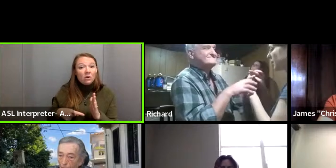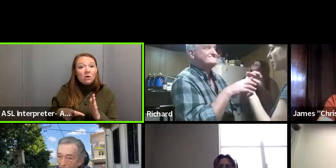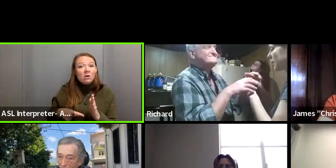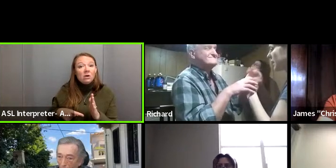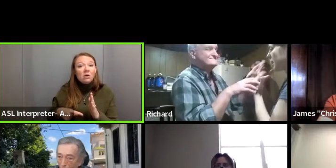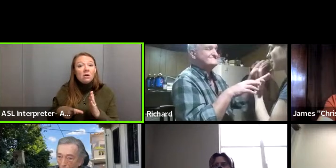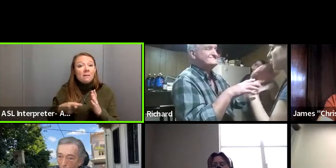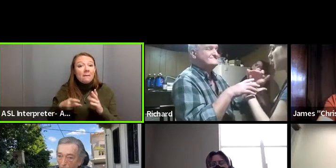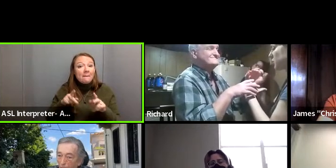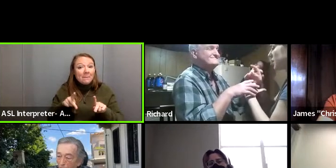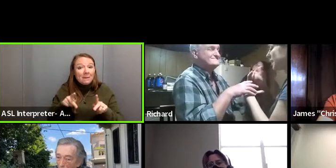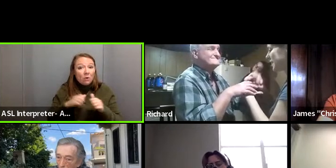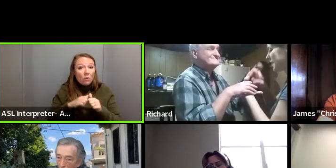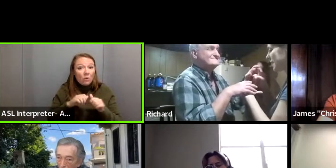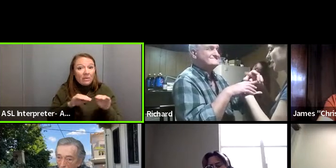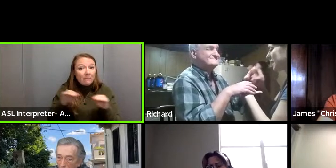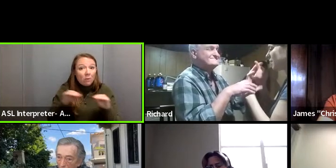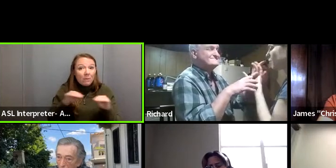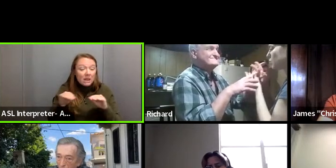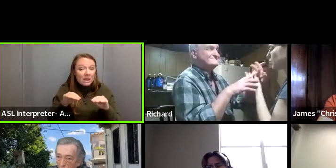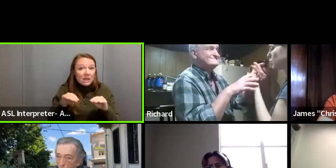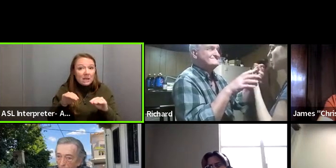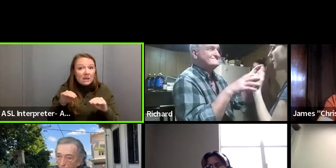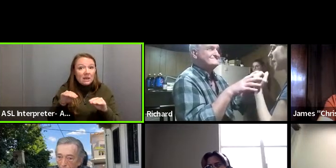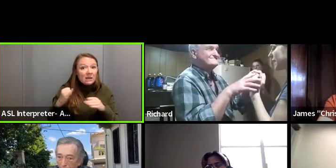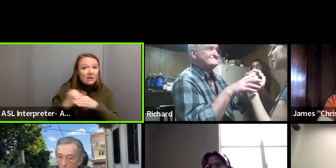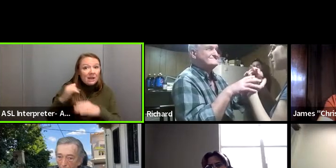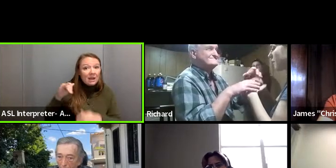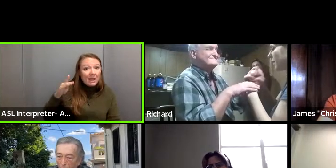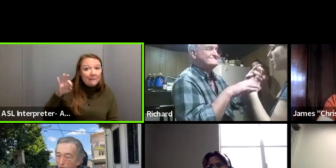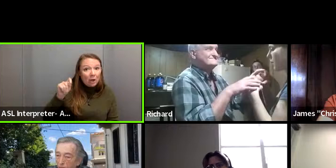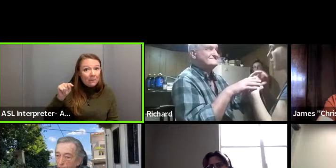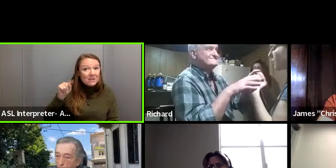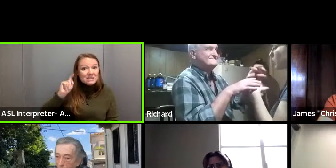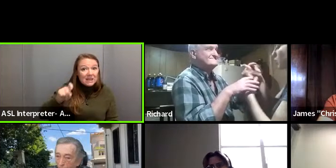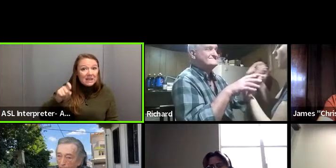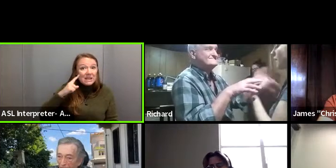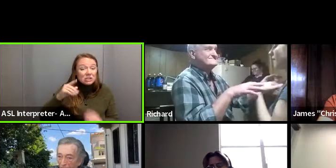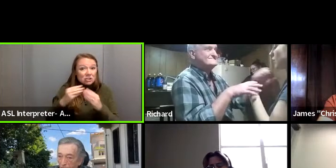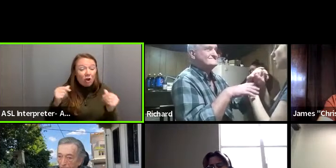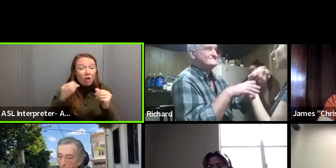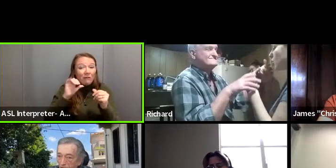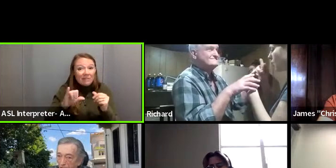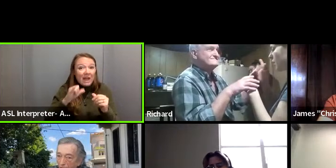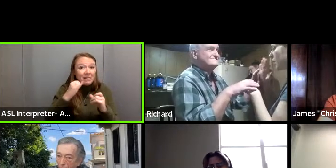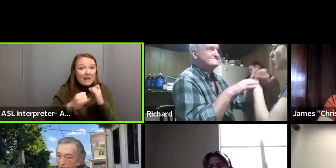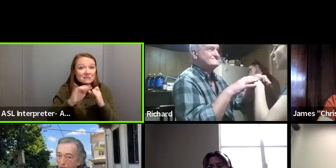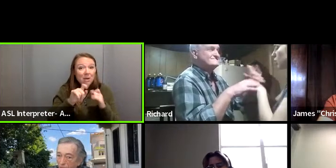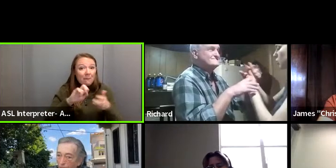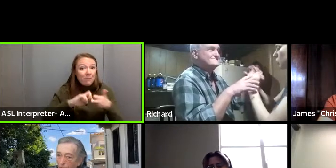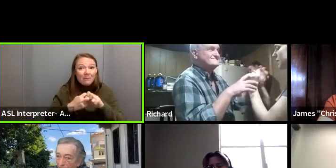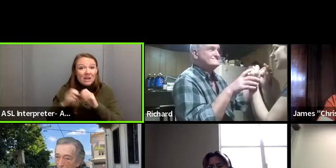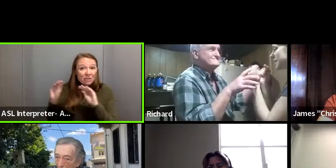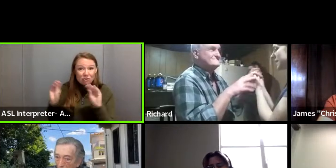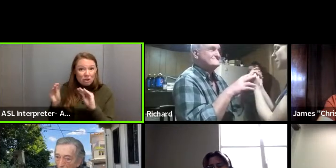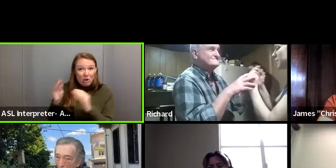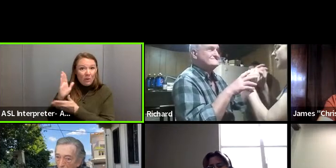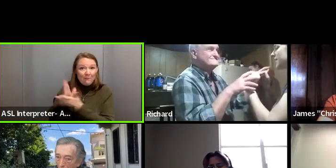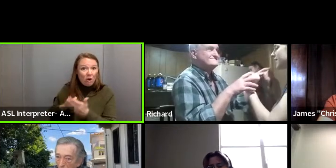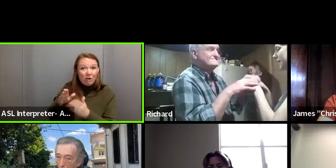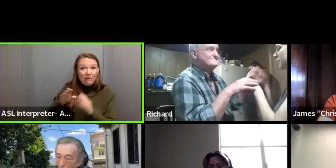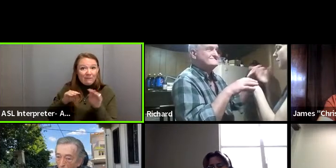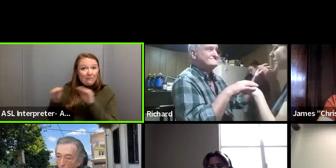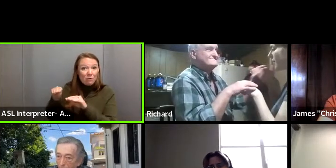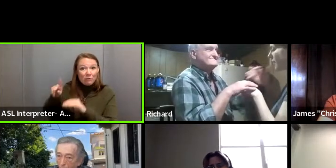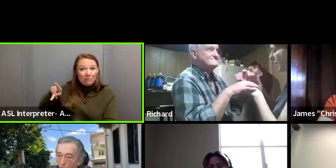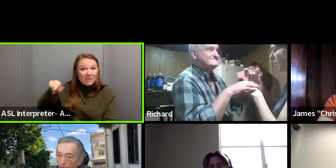solve the last mile problem, there's nobody that's part of Move PGH that's there